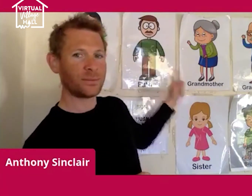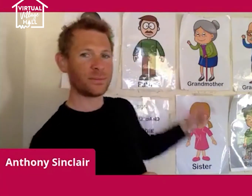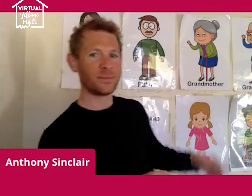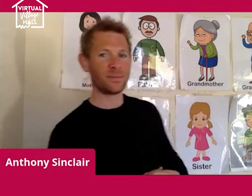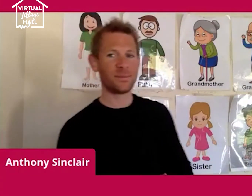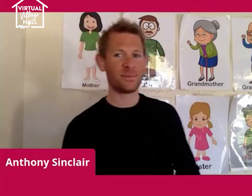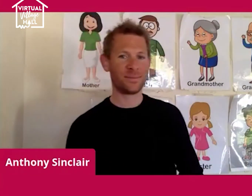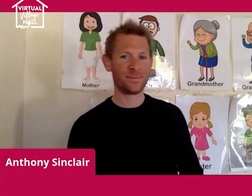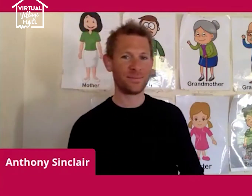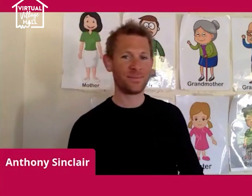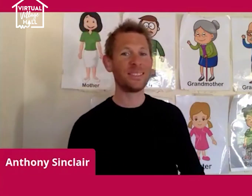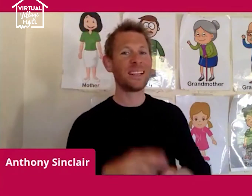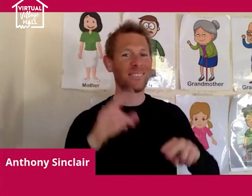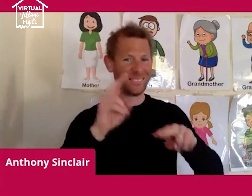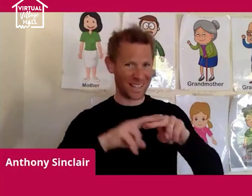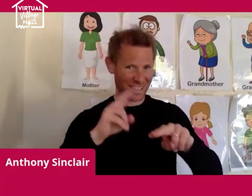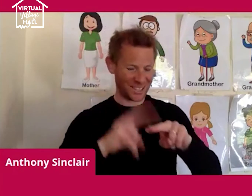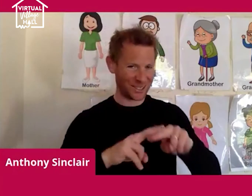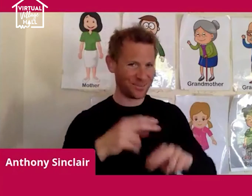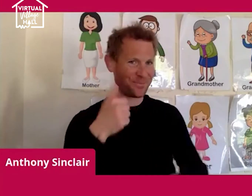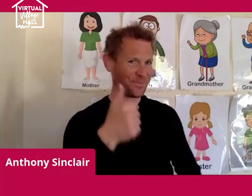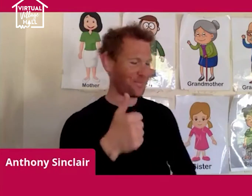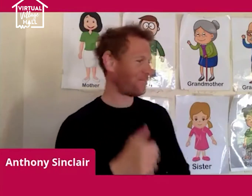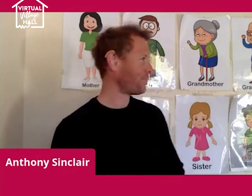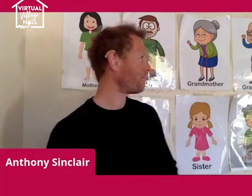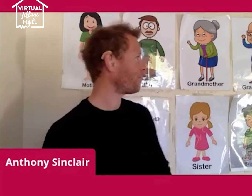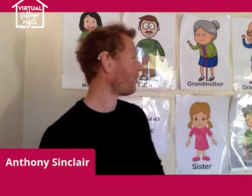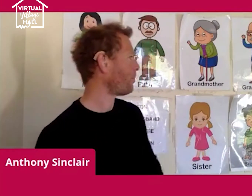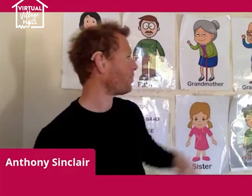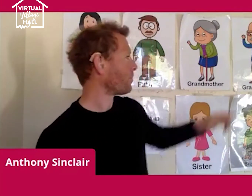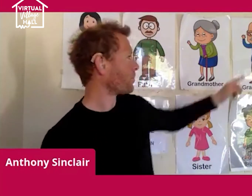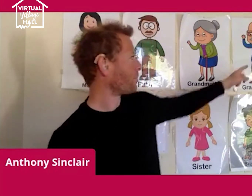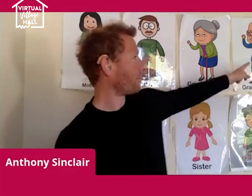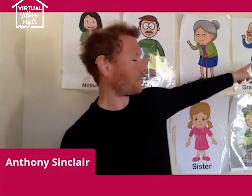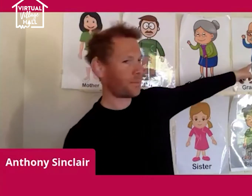about father? Yeah, father.